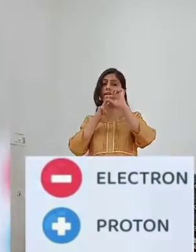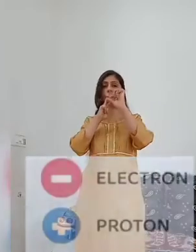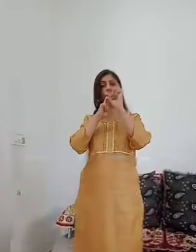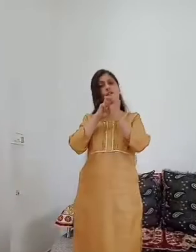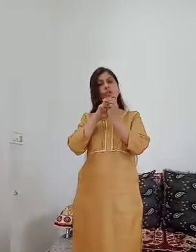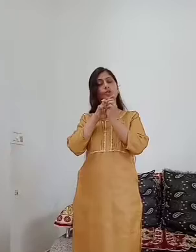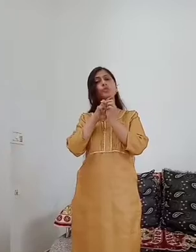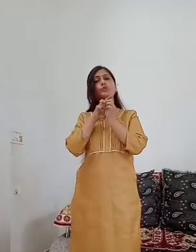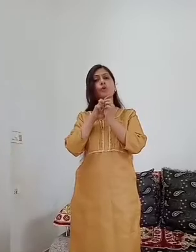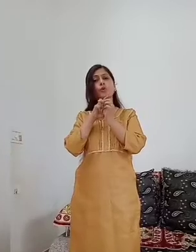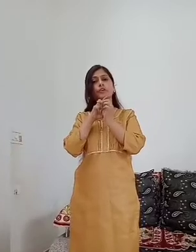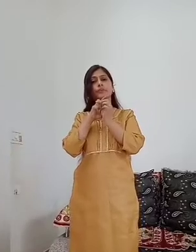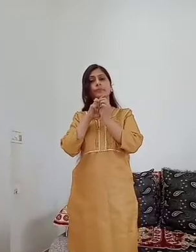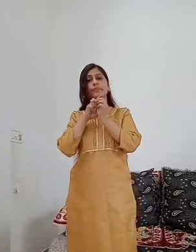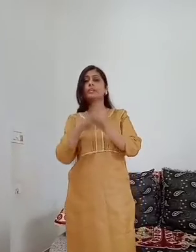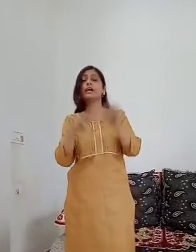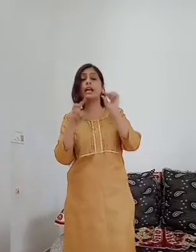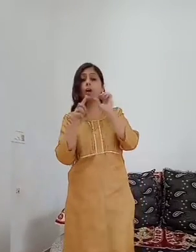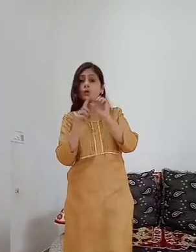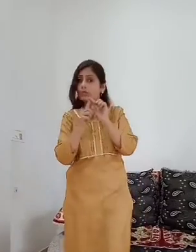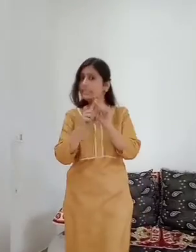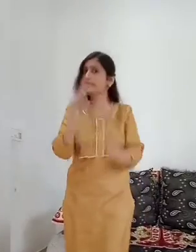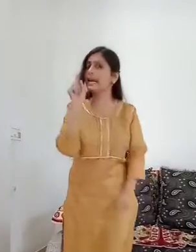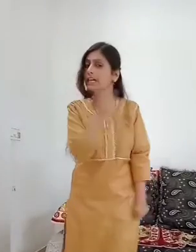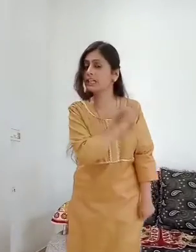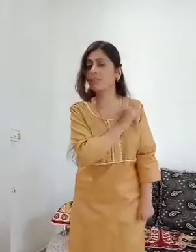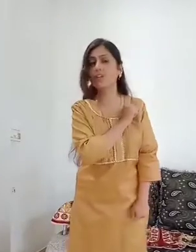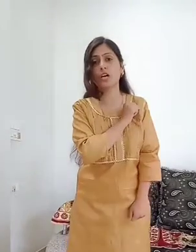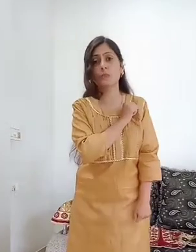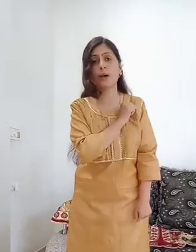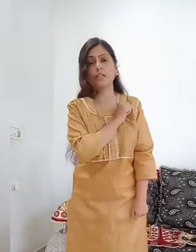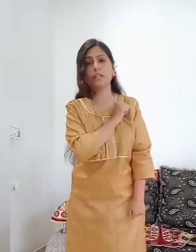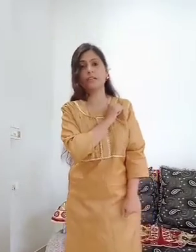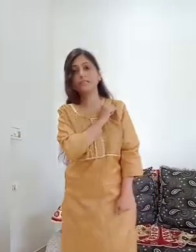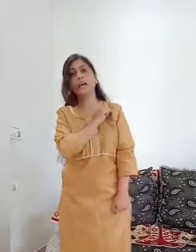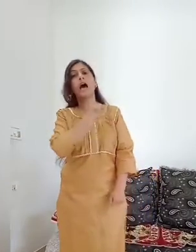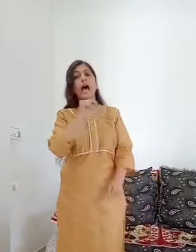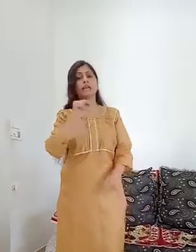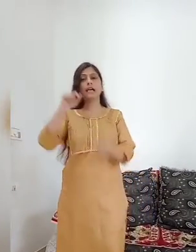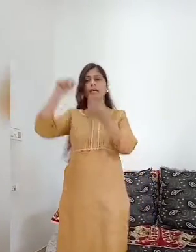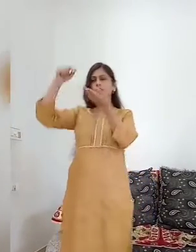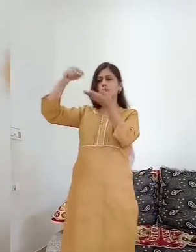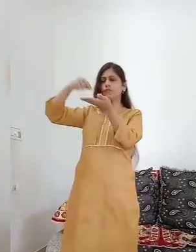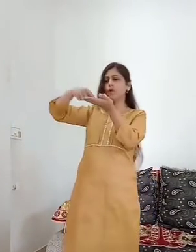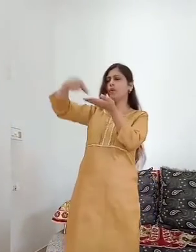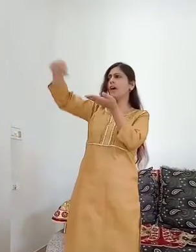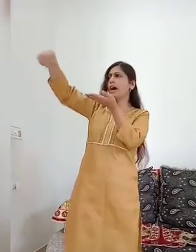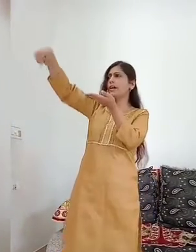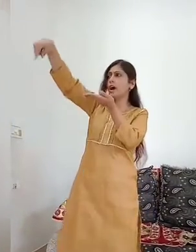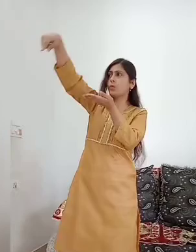and neutron. The electron is the negatively charged particles and that is revolved around